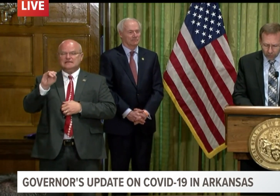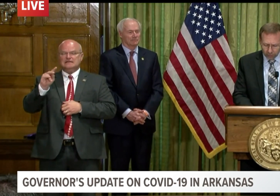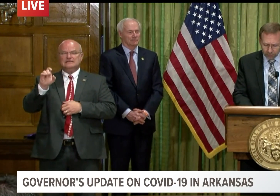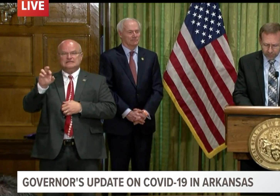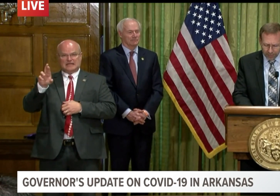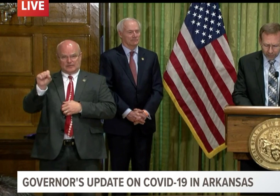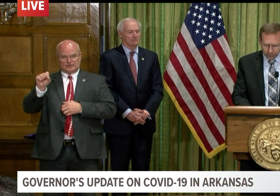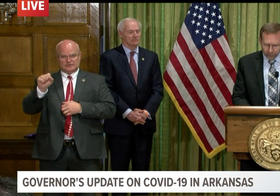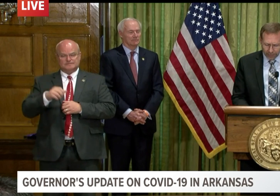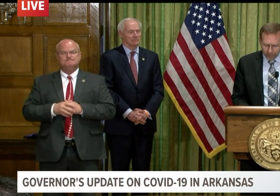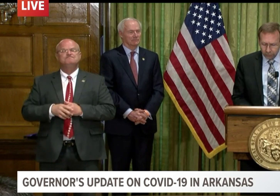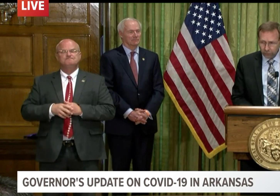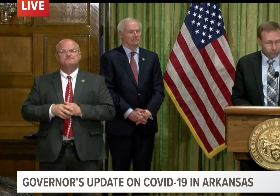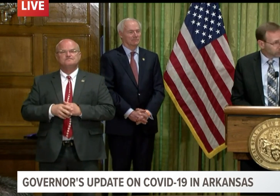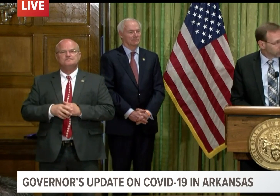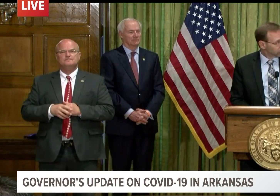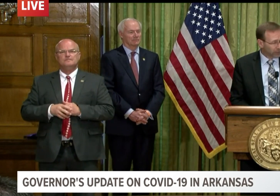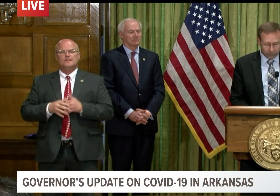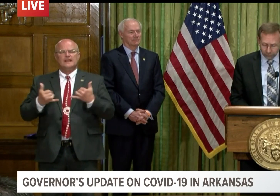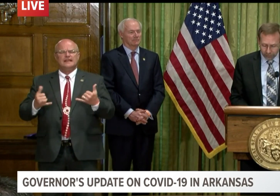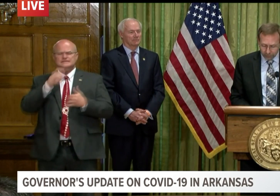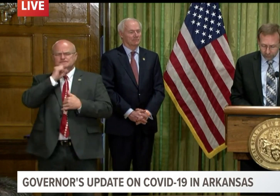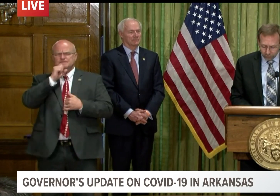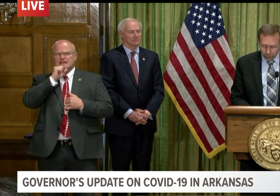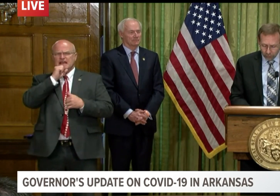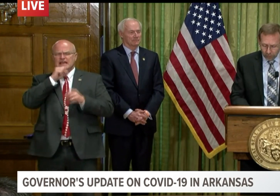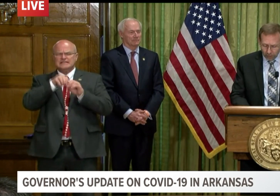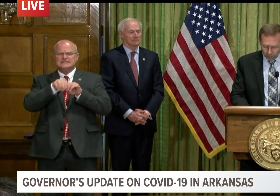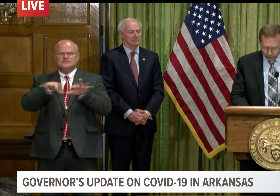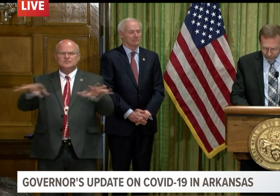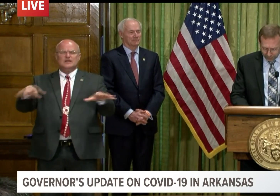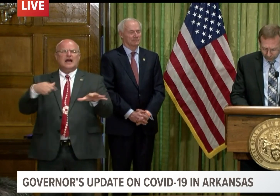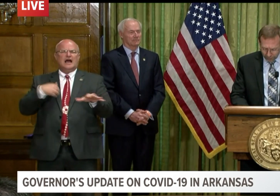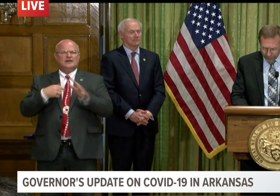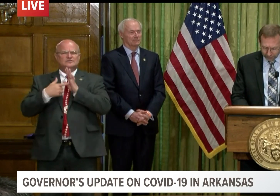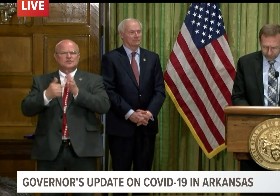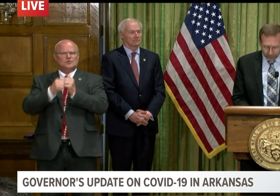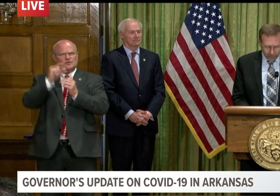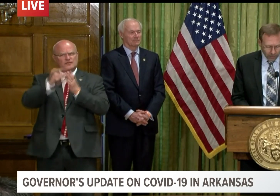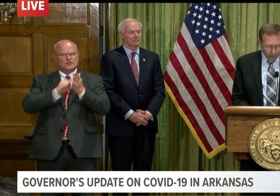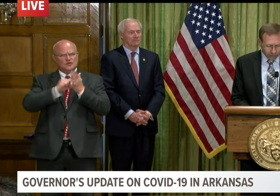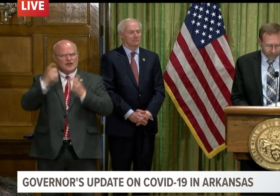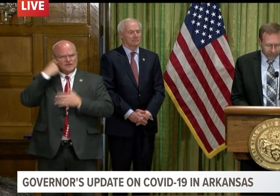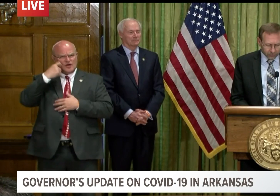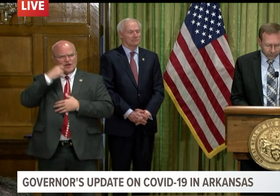I want to talk a little bit about age distribution. As the governor showed with that graph, our